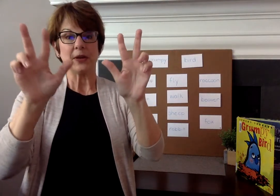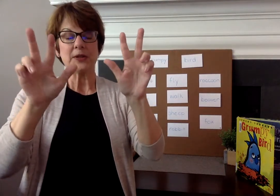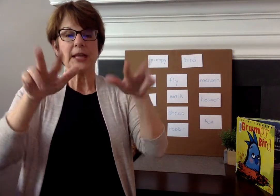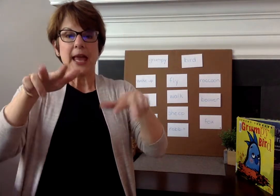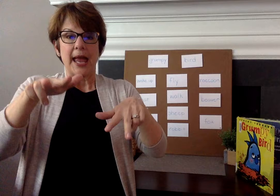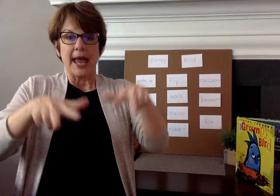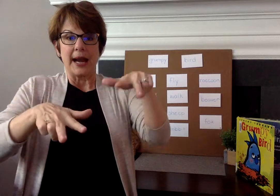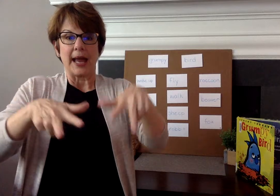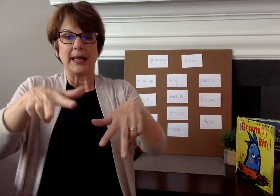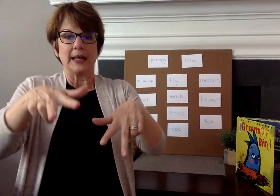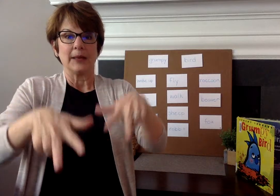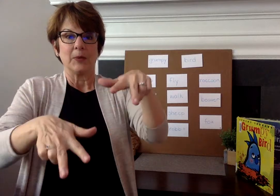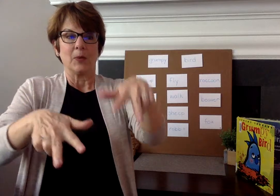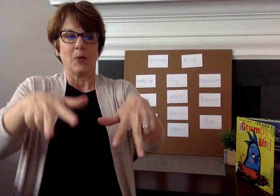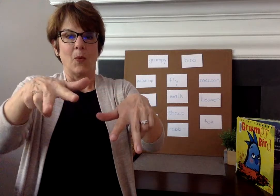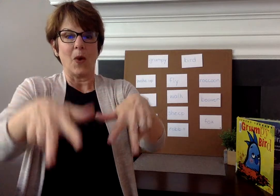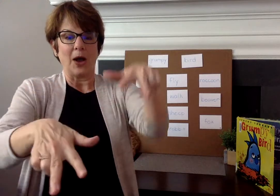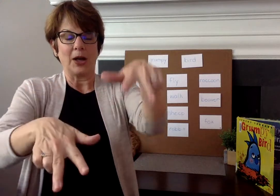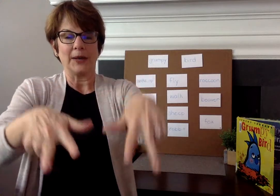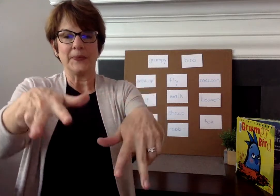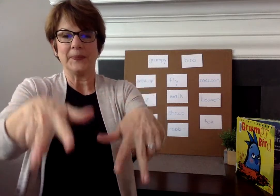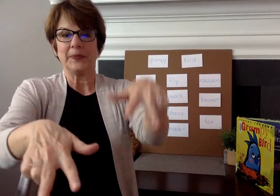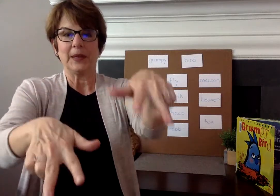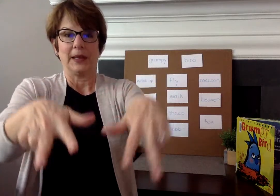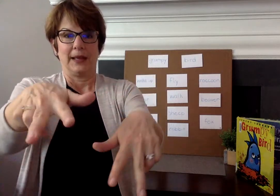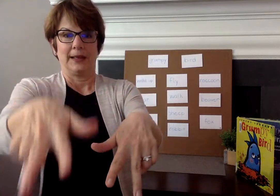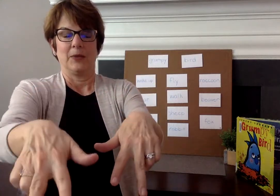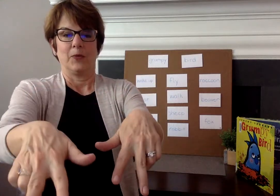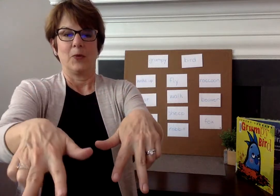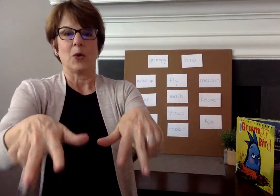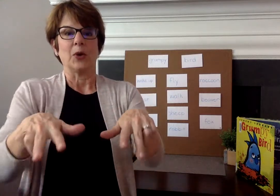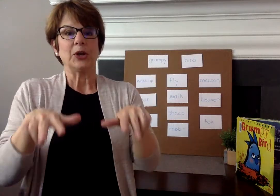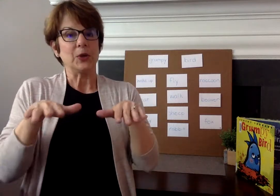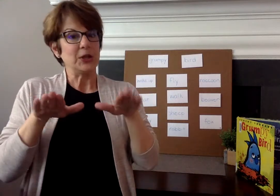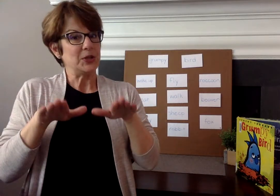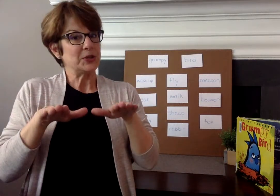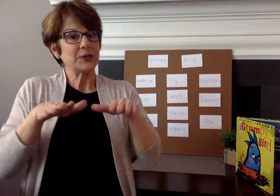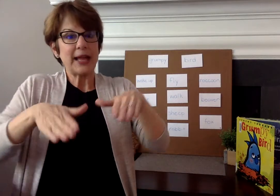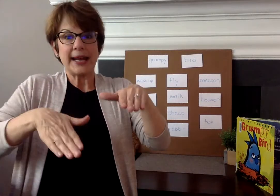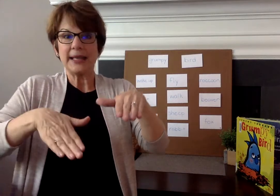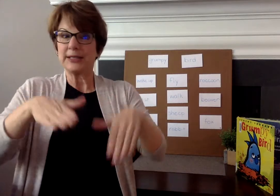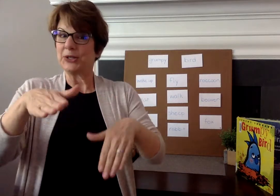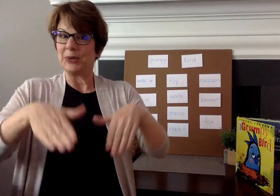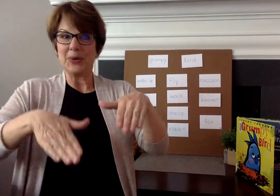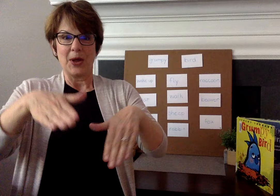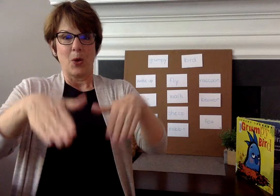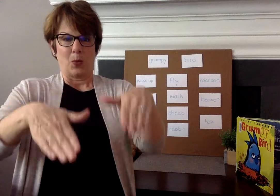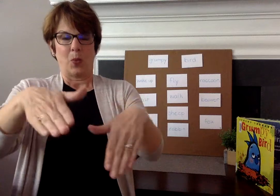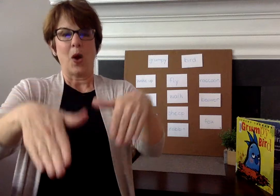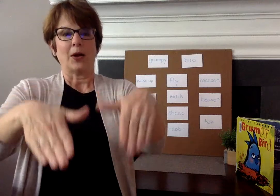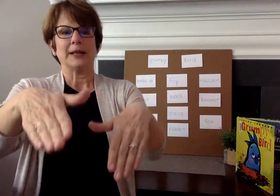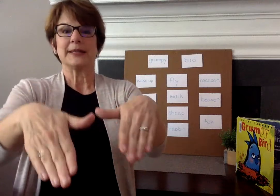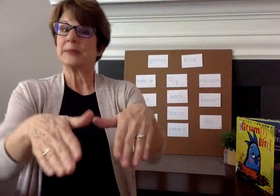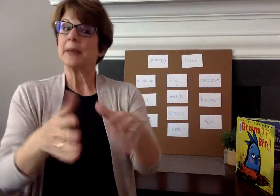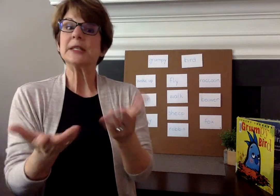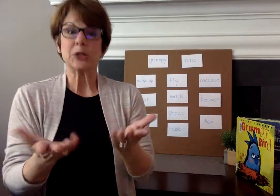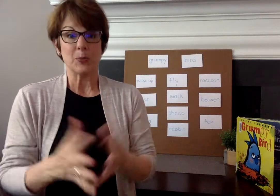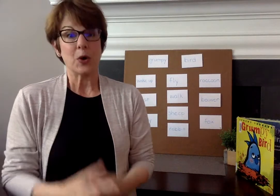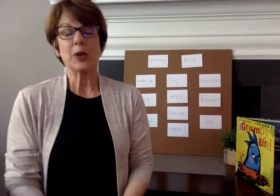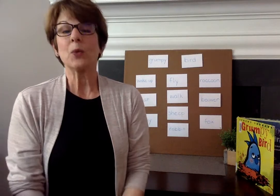fingers, and I walk forward. You can use your flat hands too. Walk. Sometimes there's more than one